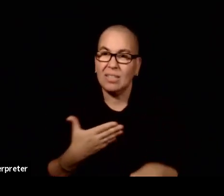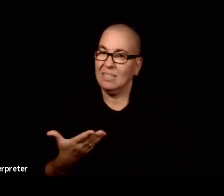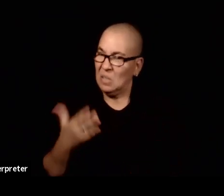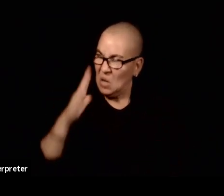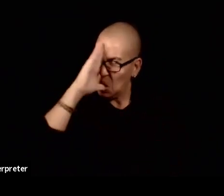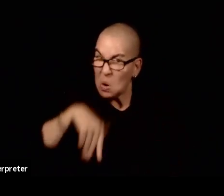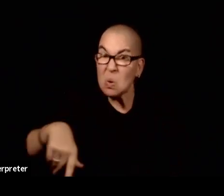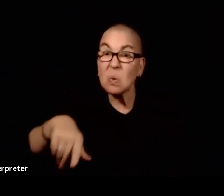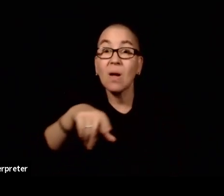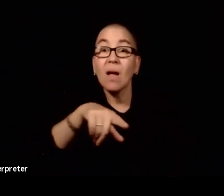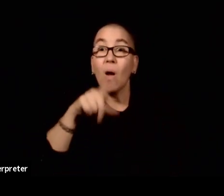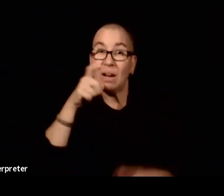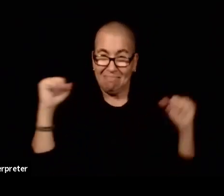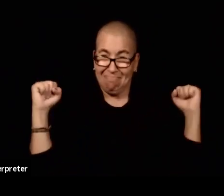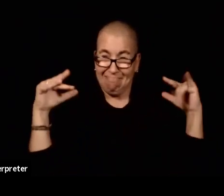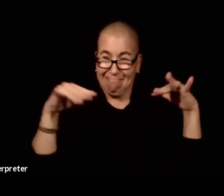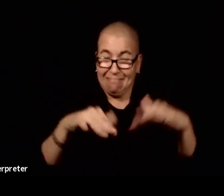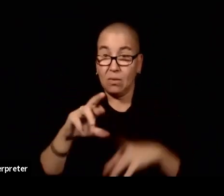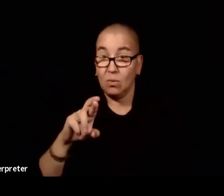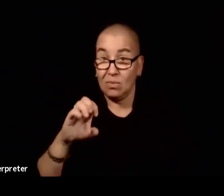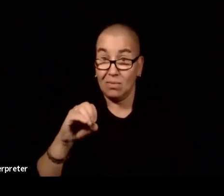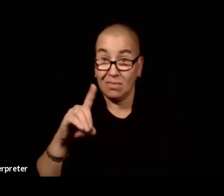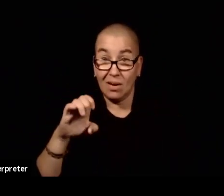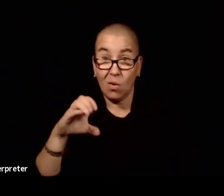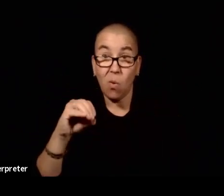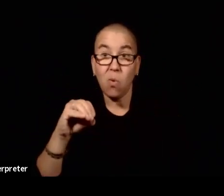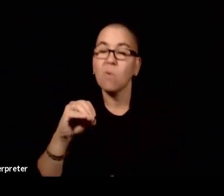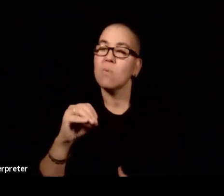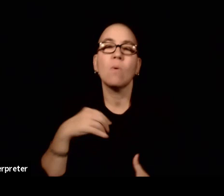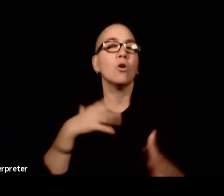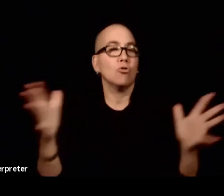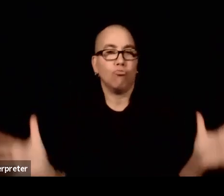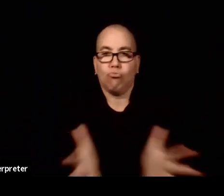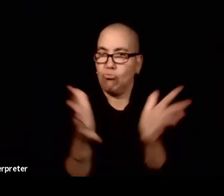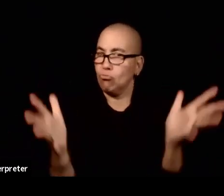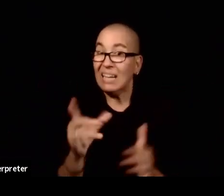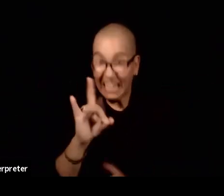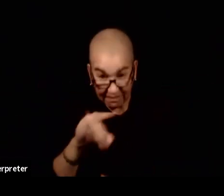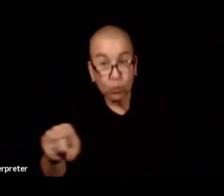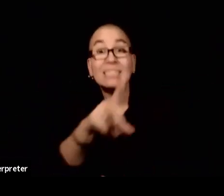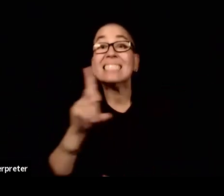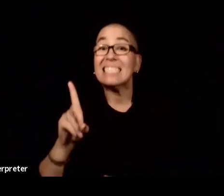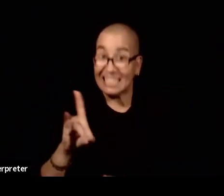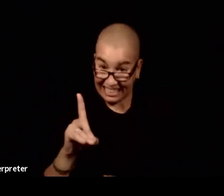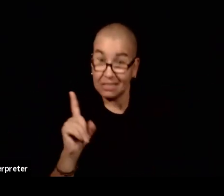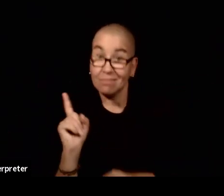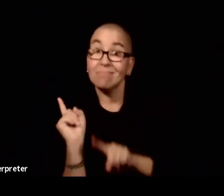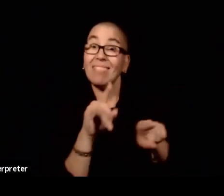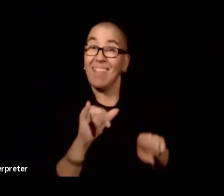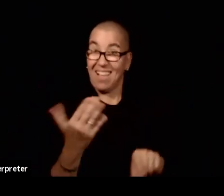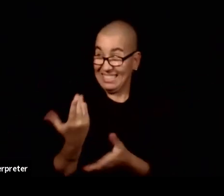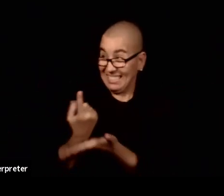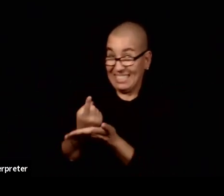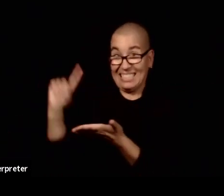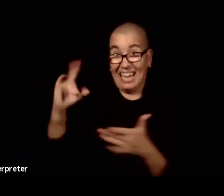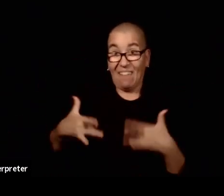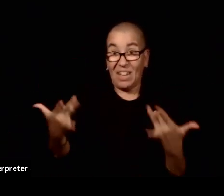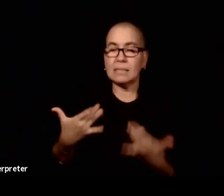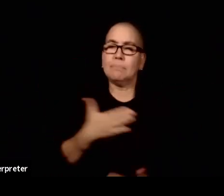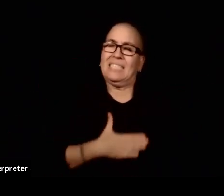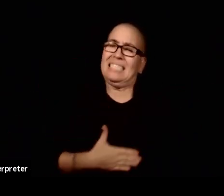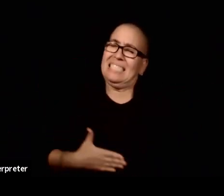encourage anyone who is at that North Country Rodeo event to just be vigilant, watch for symptoms, get tested if you